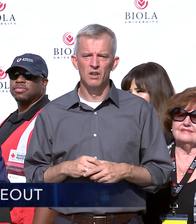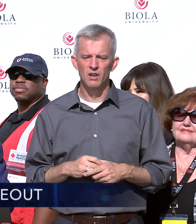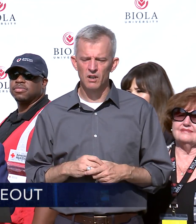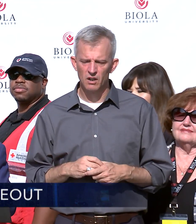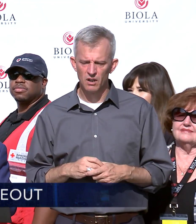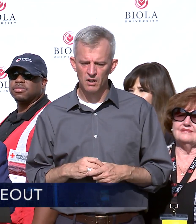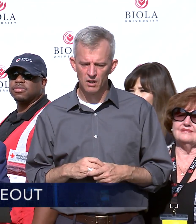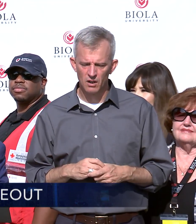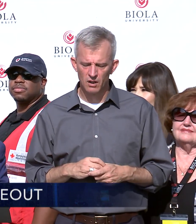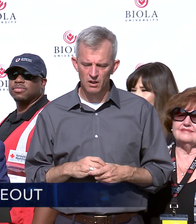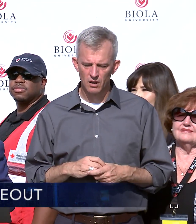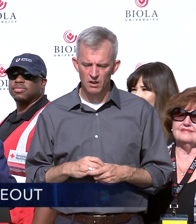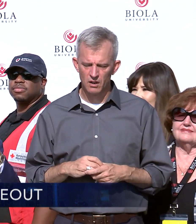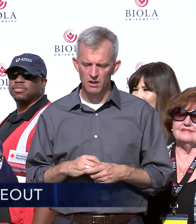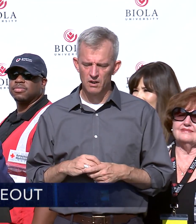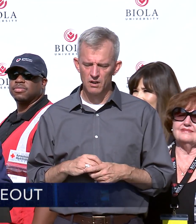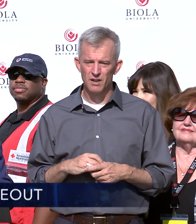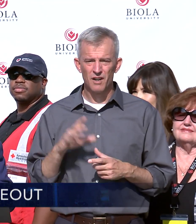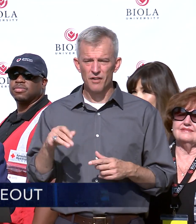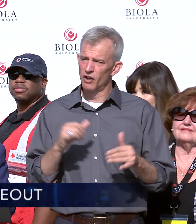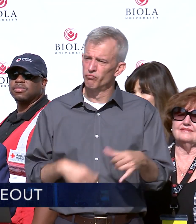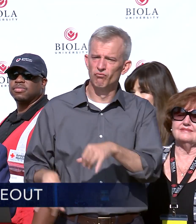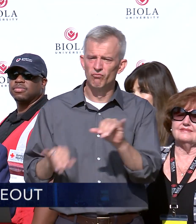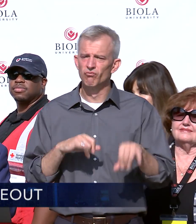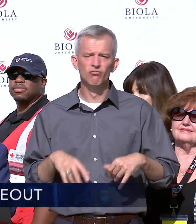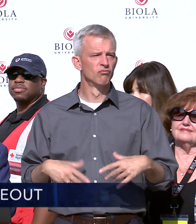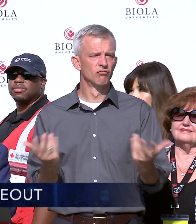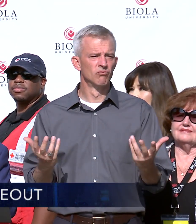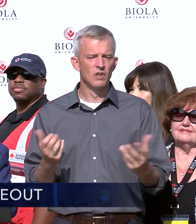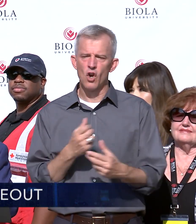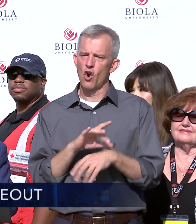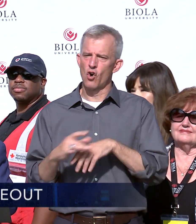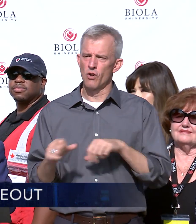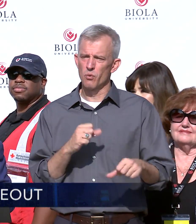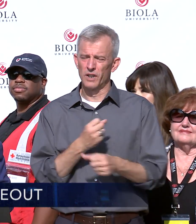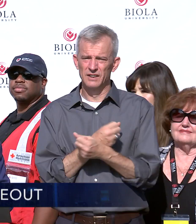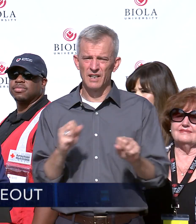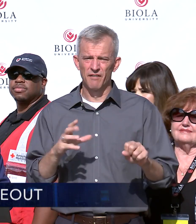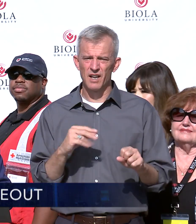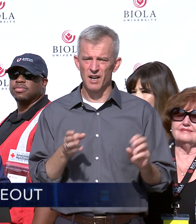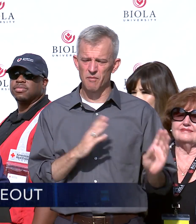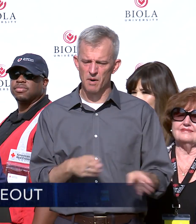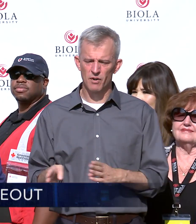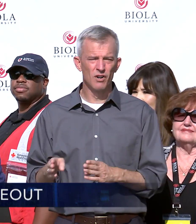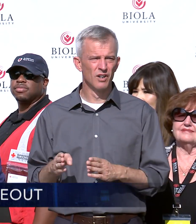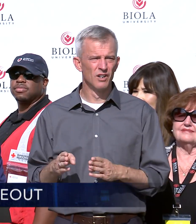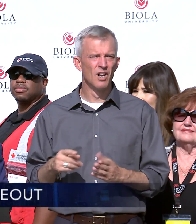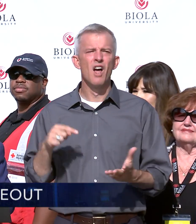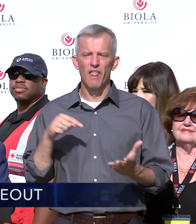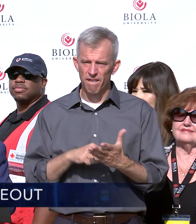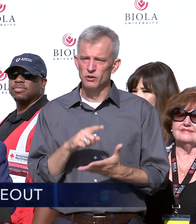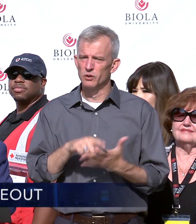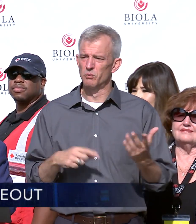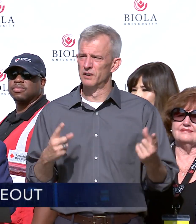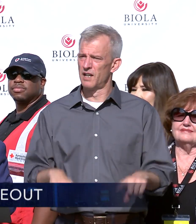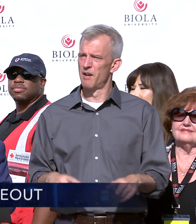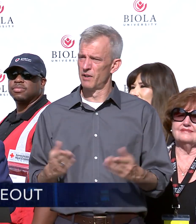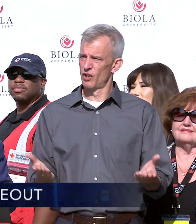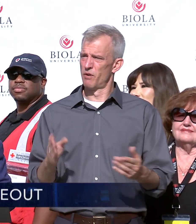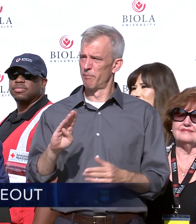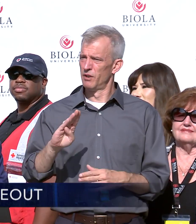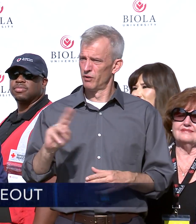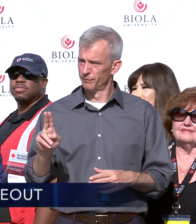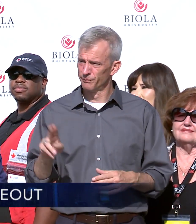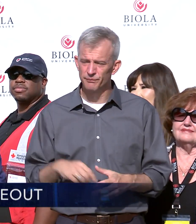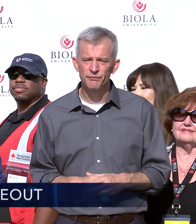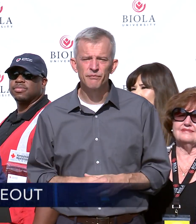other, and that common denominator is safety, earthquake safety, and preparedness, and this is what is happening here at Biola. We're